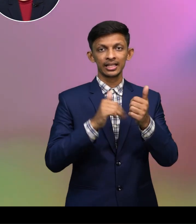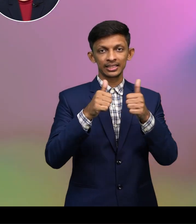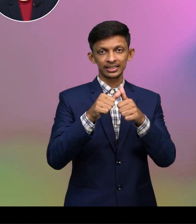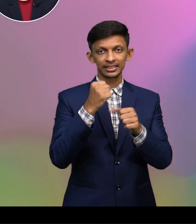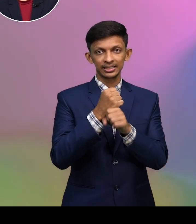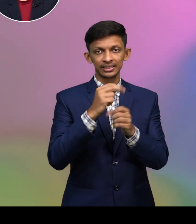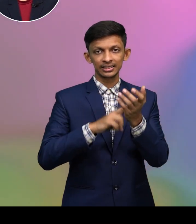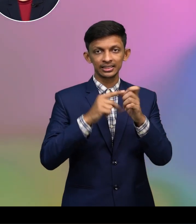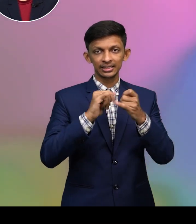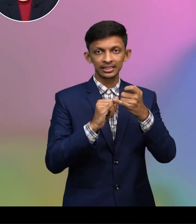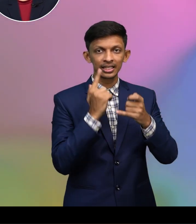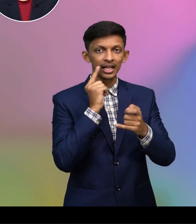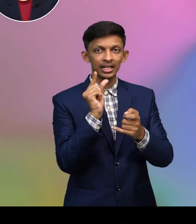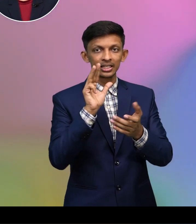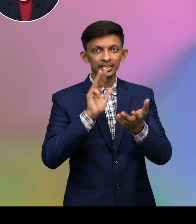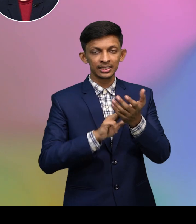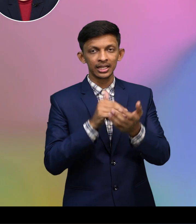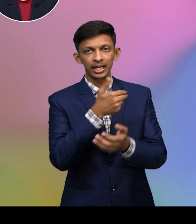sodium,